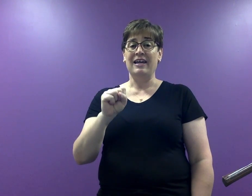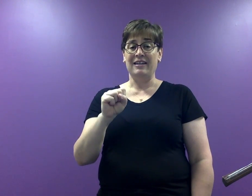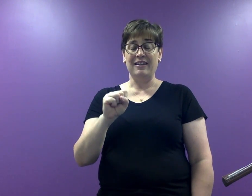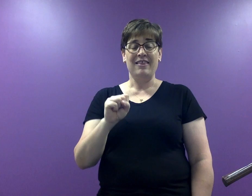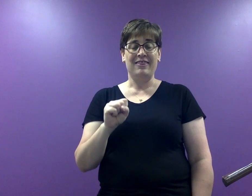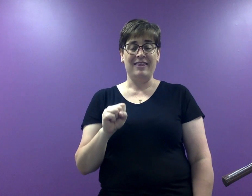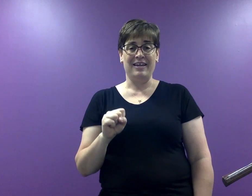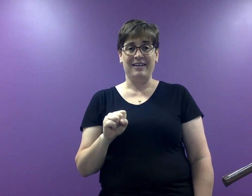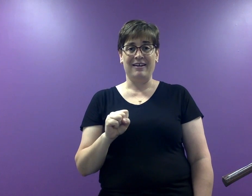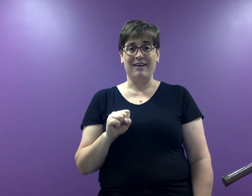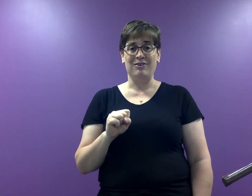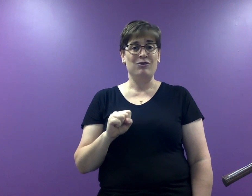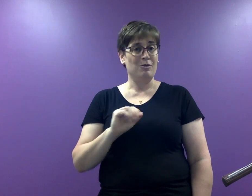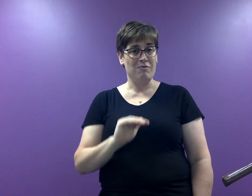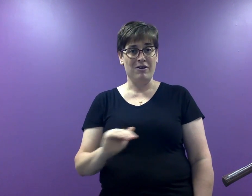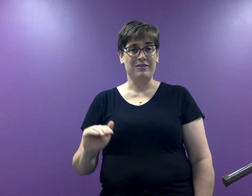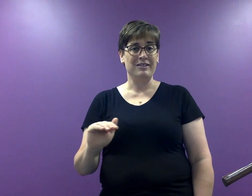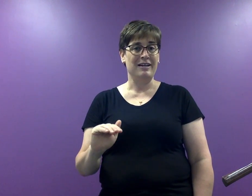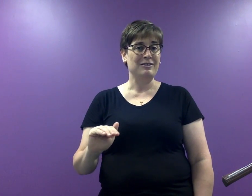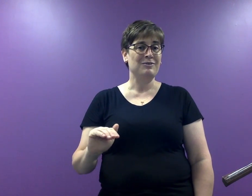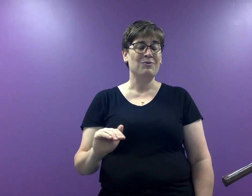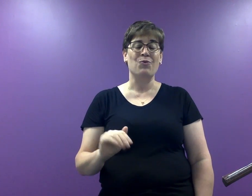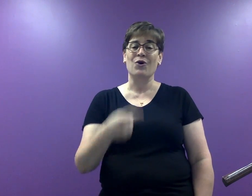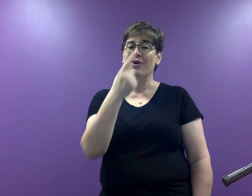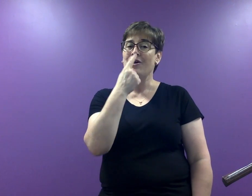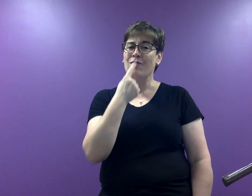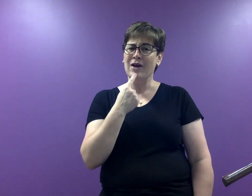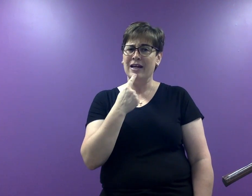And then you can move on to the next word, red.